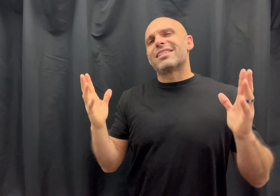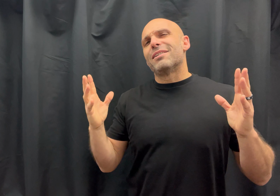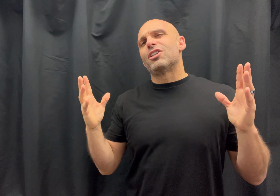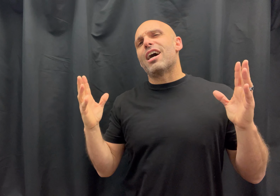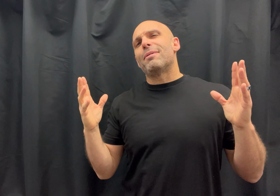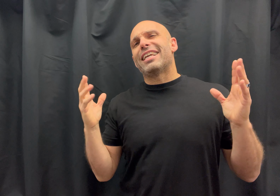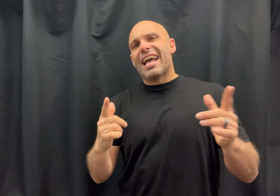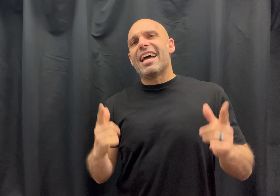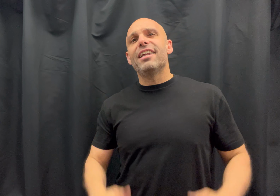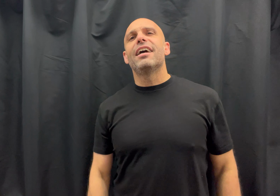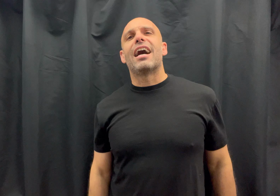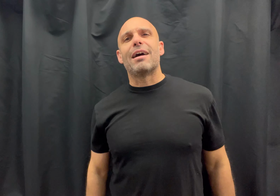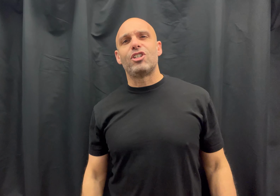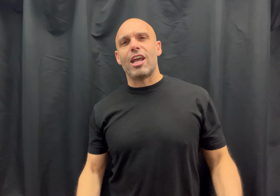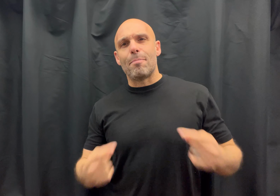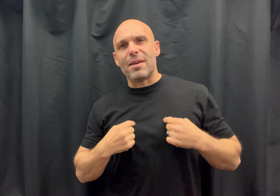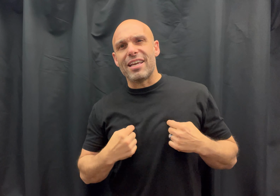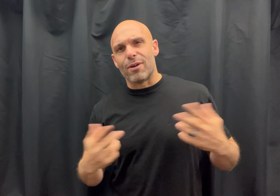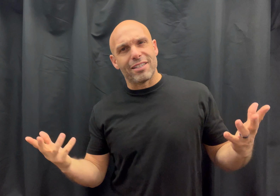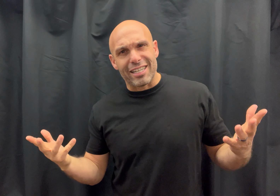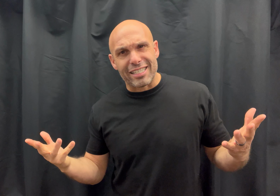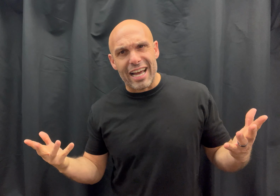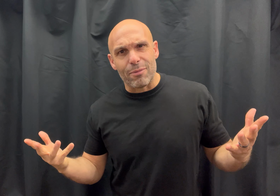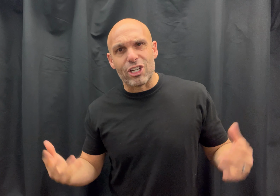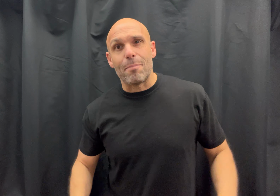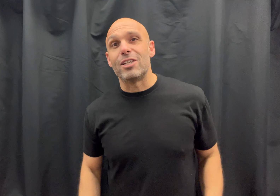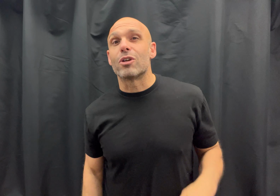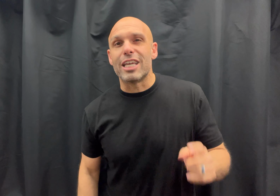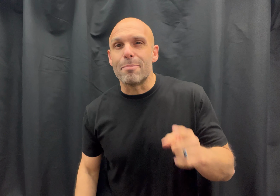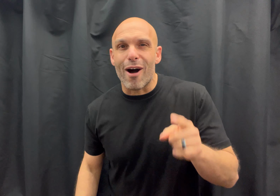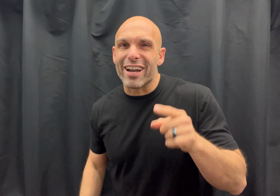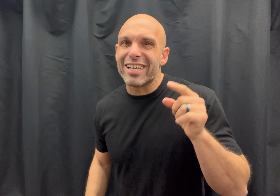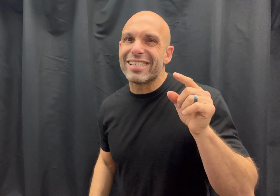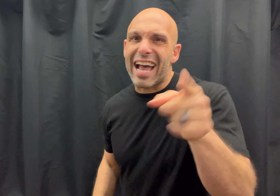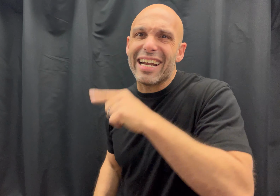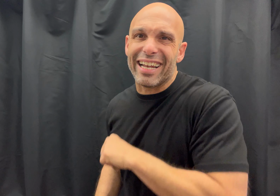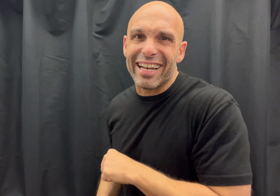awesome job again. I'm JP, but this is Sign with JP, so keep on signing.